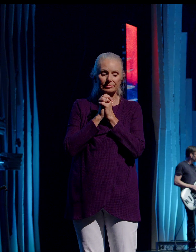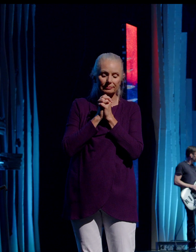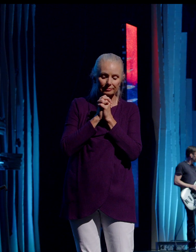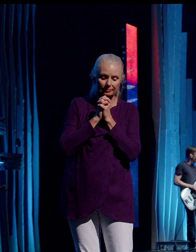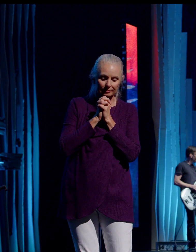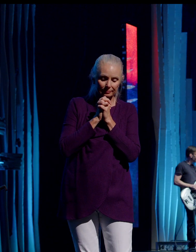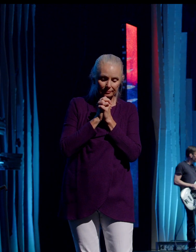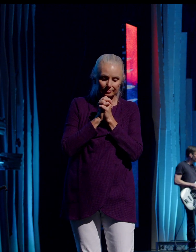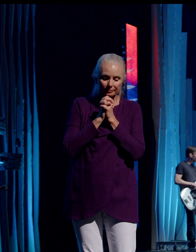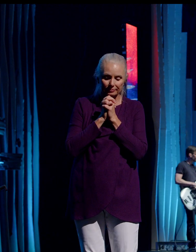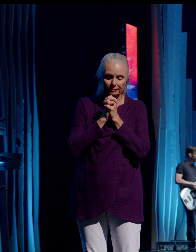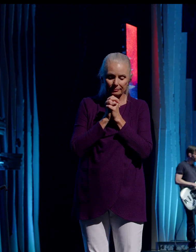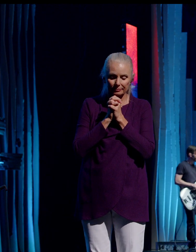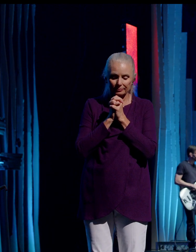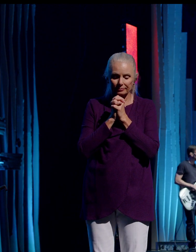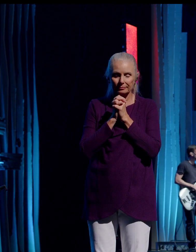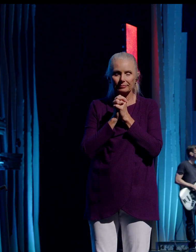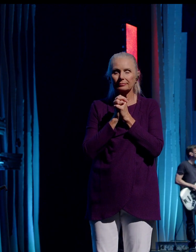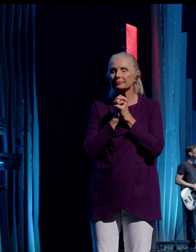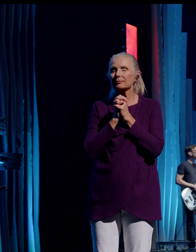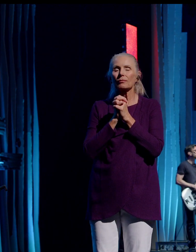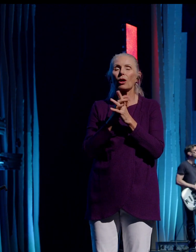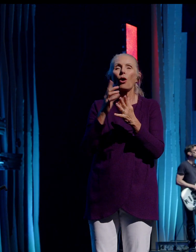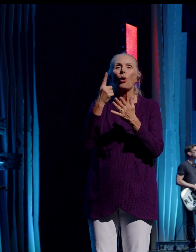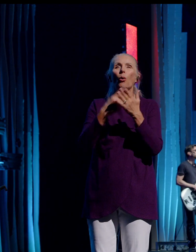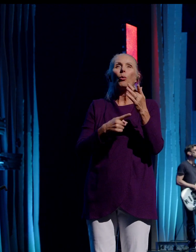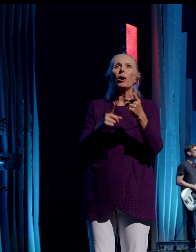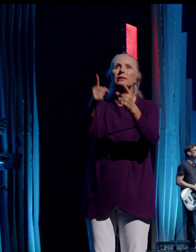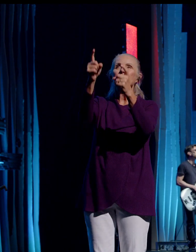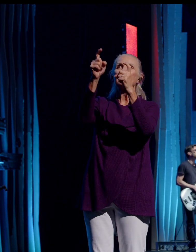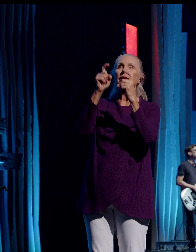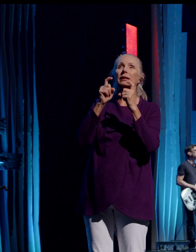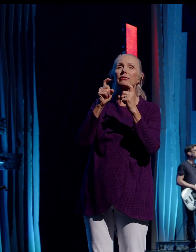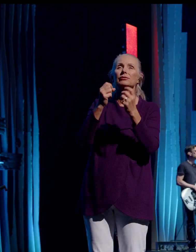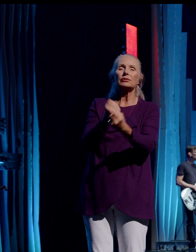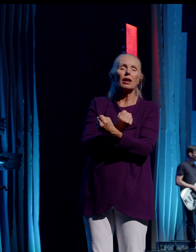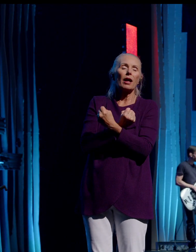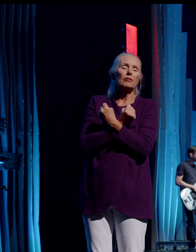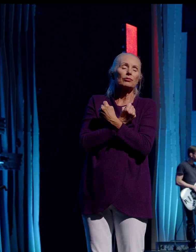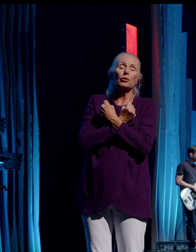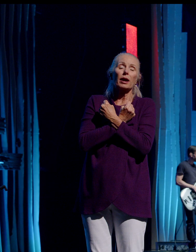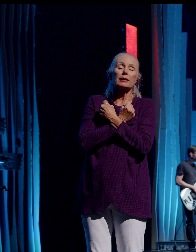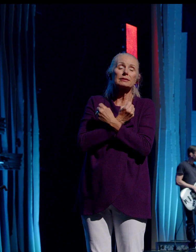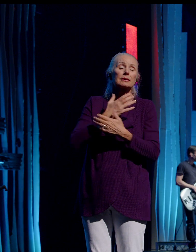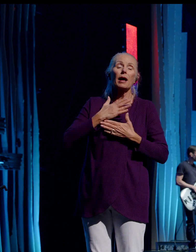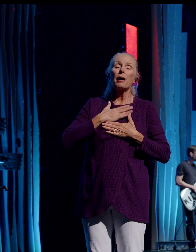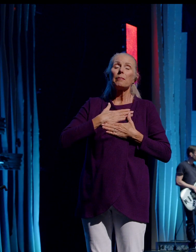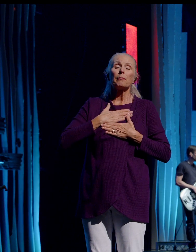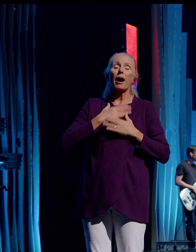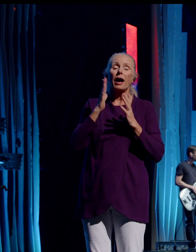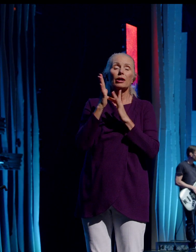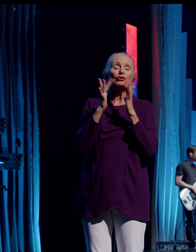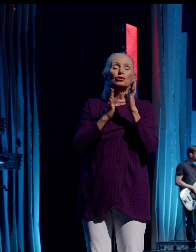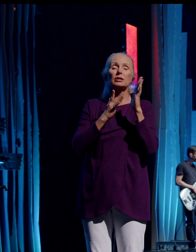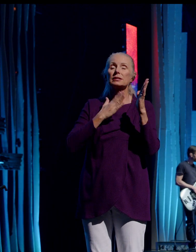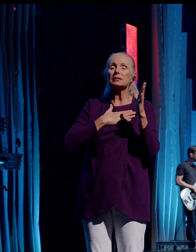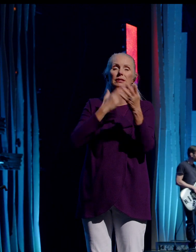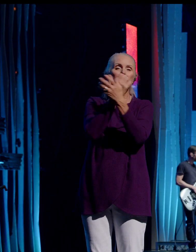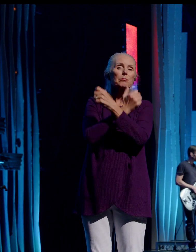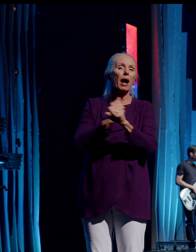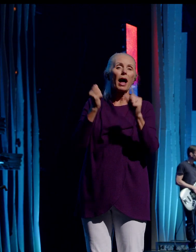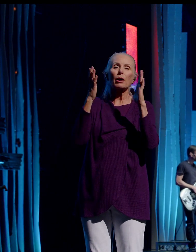What gift of grace is Jesus, my Redeemer? There is